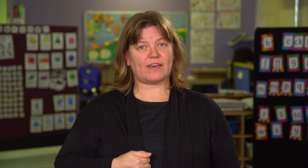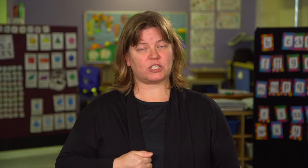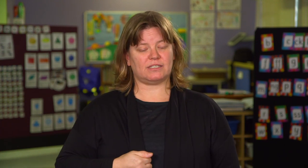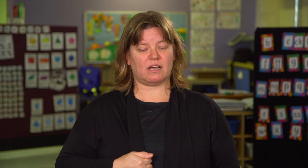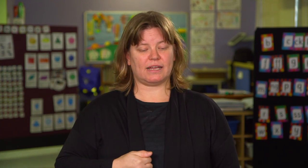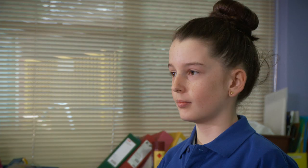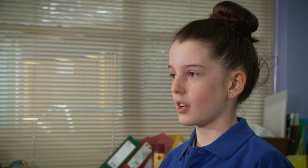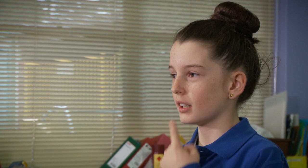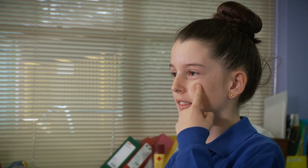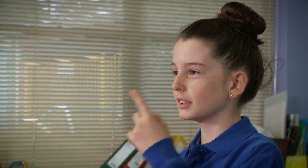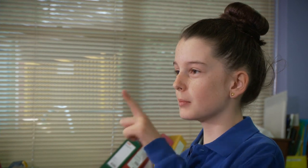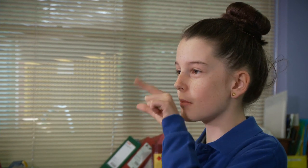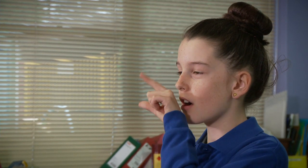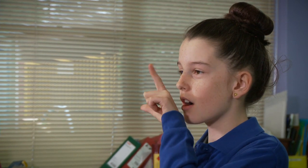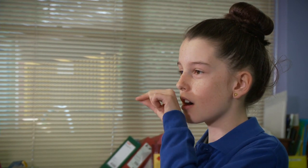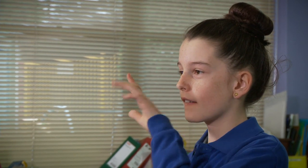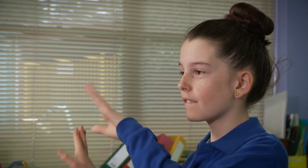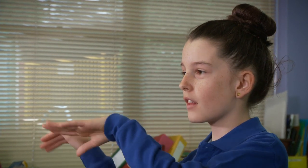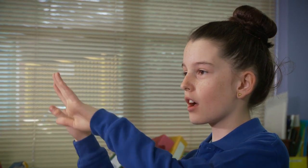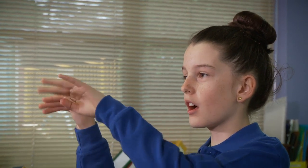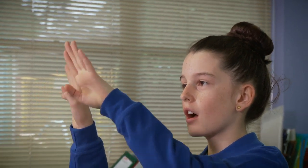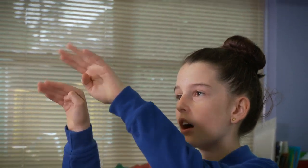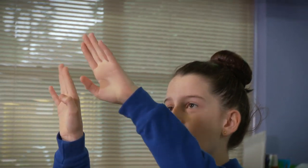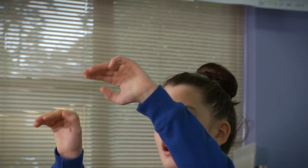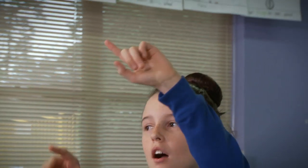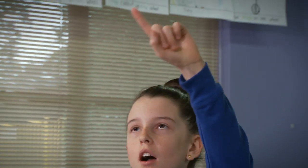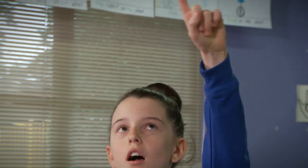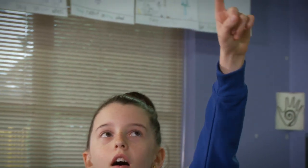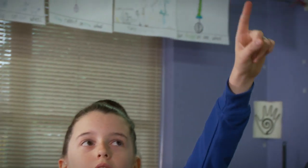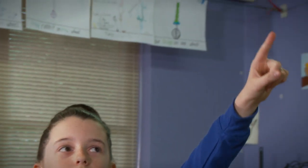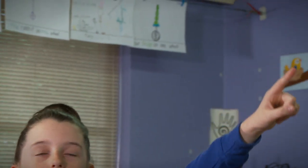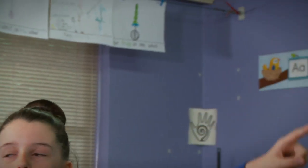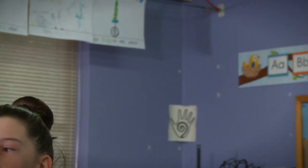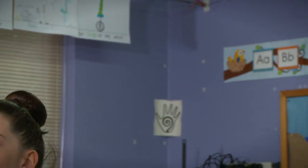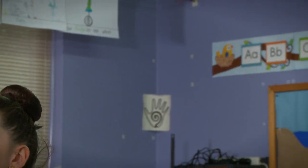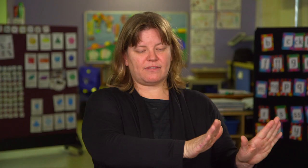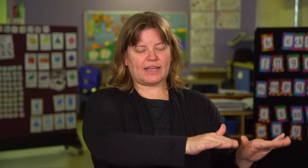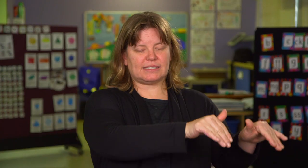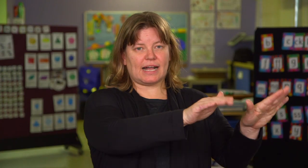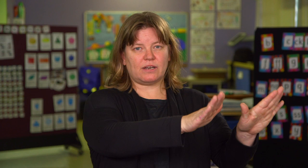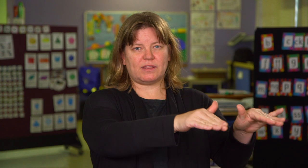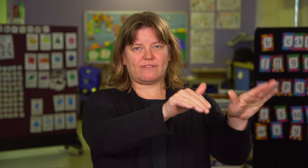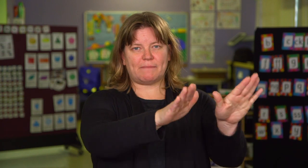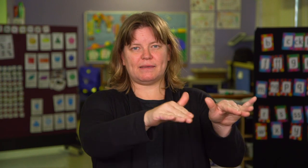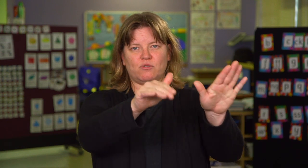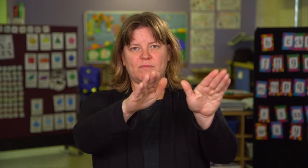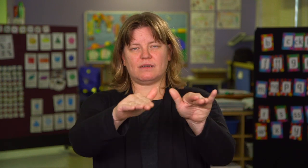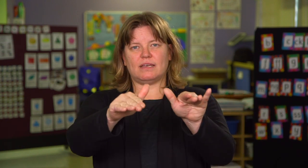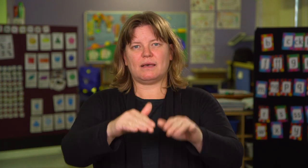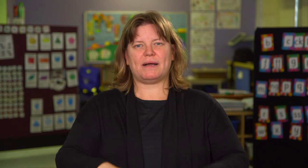actually signed see the birds. And then for flying, they started with a flapping movement, but